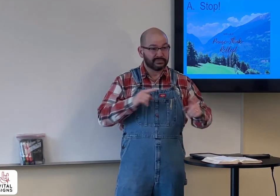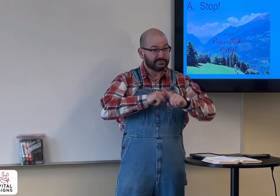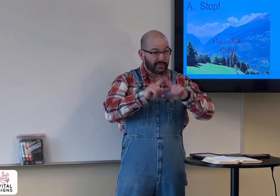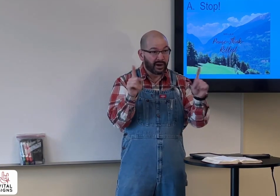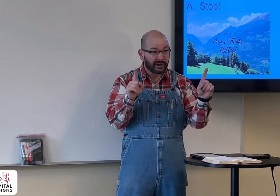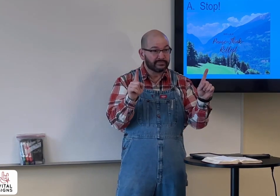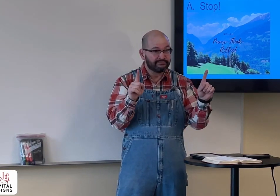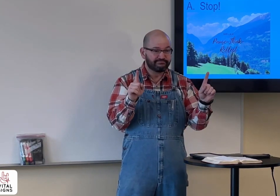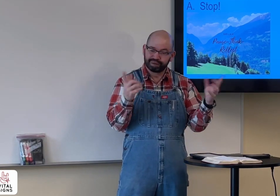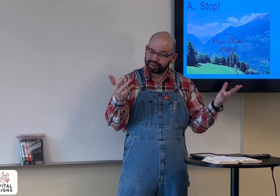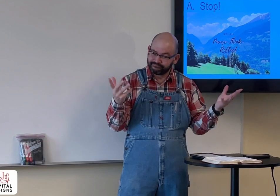But